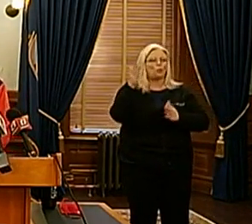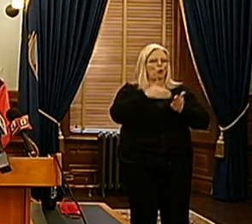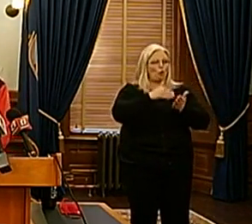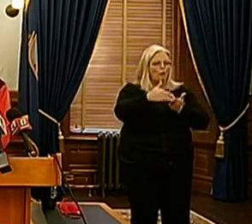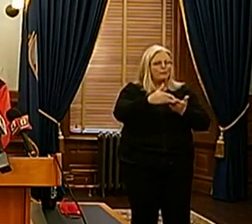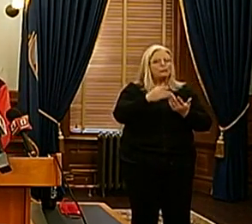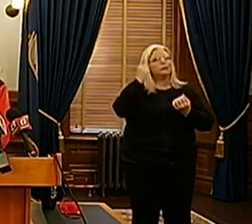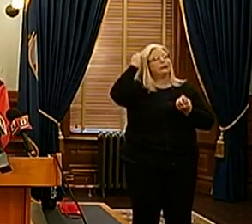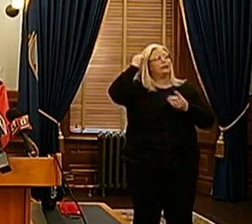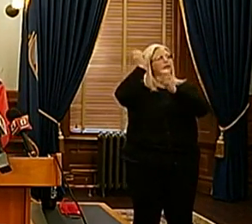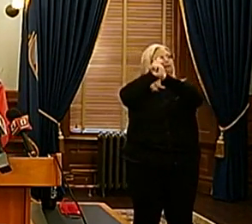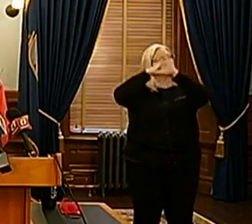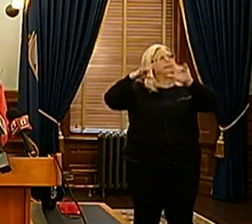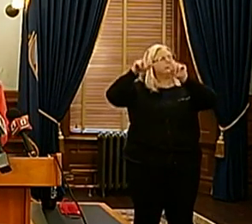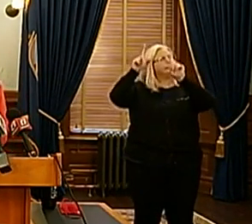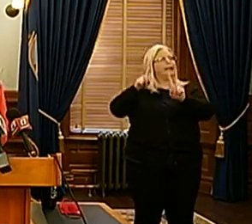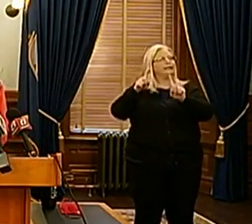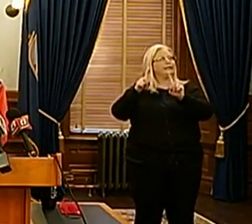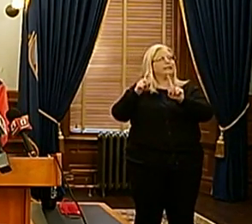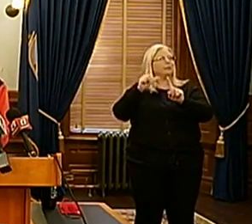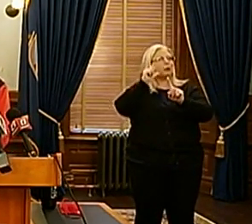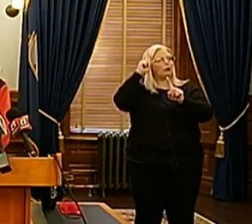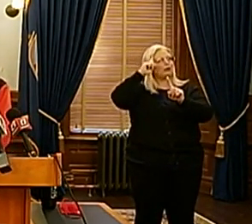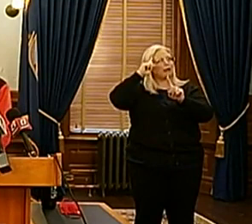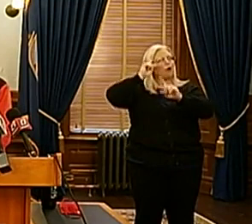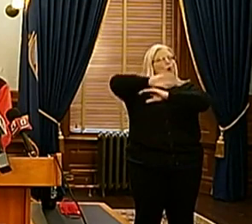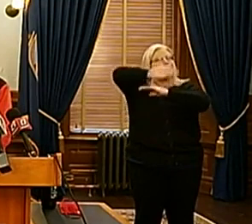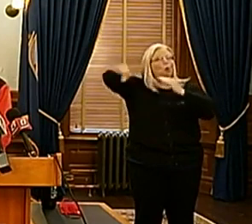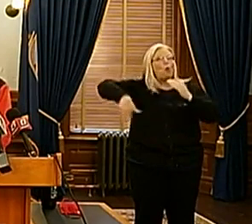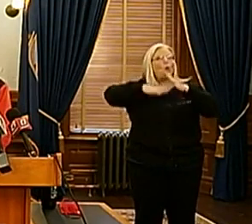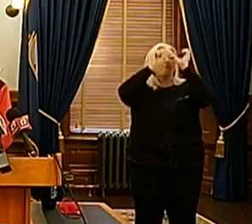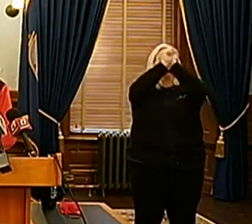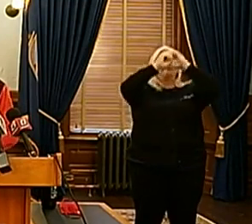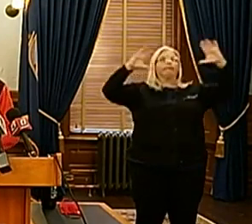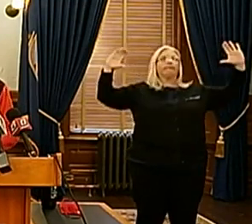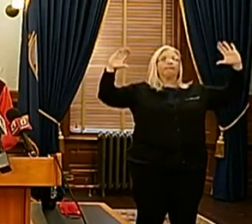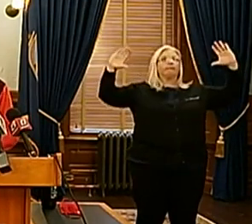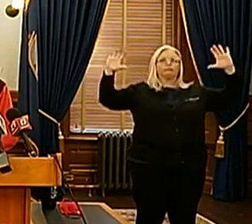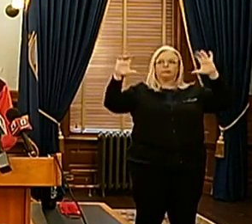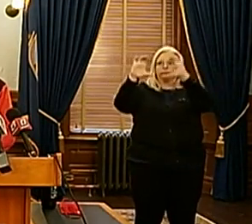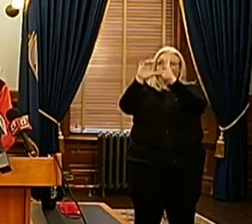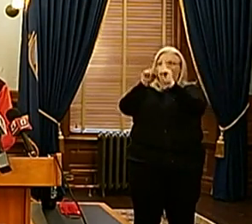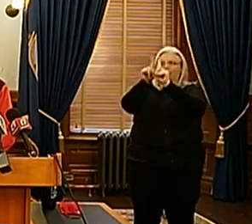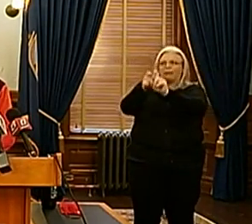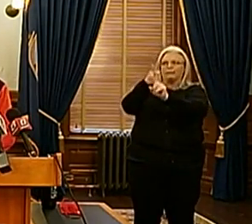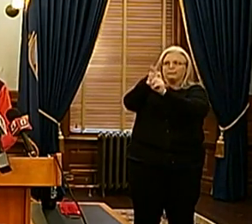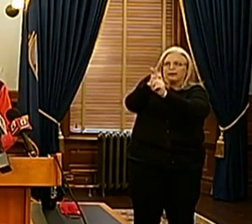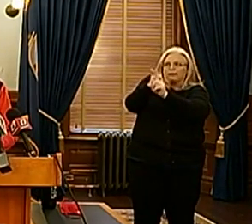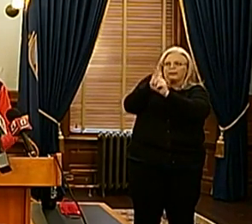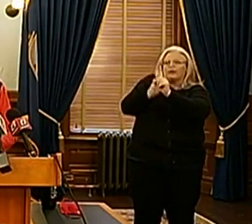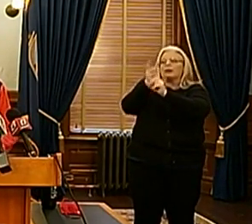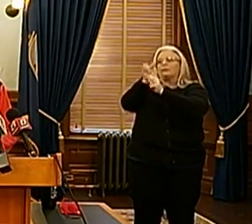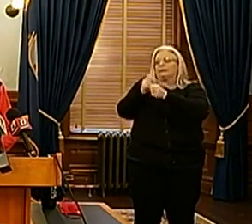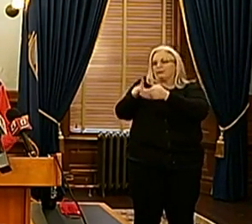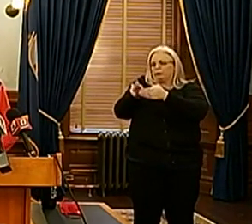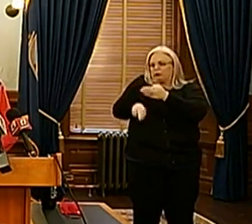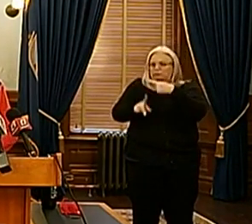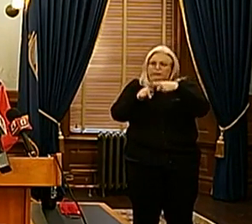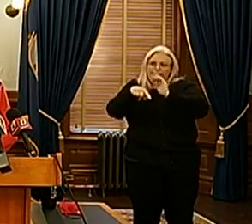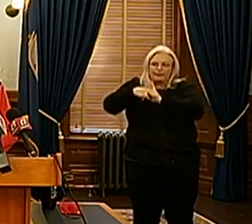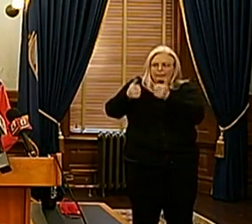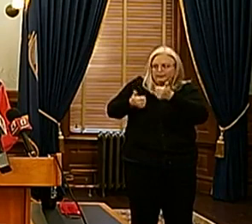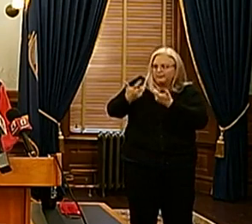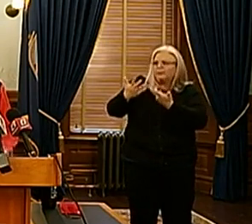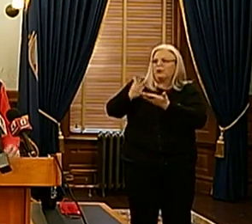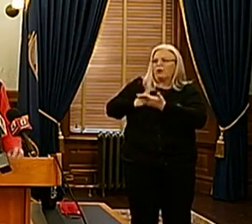when we think of testing, we may not consider the whole picture. We only think about the test itself and then receiving the results on our